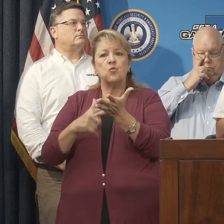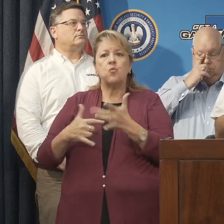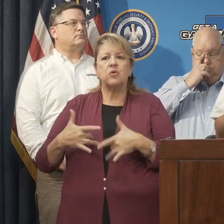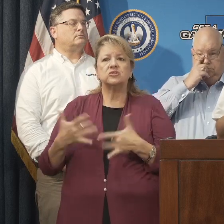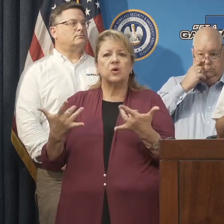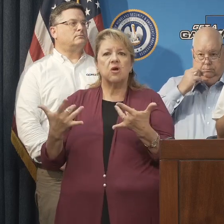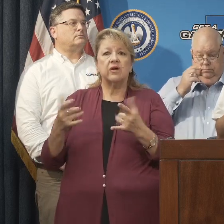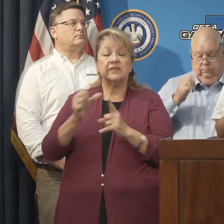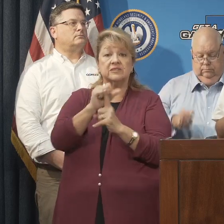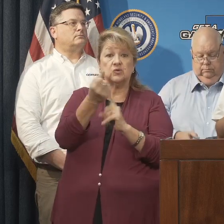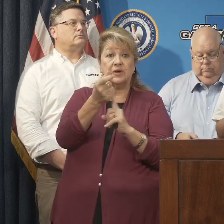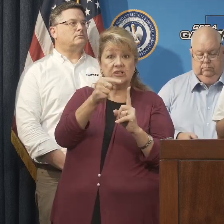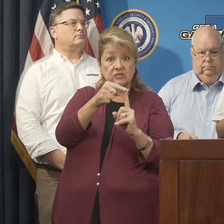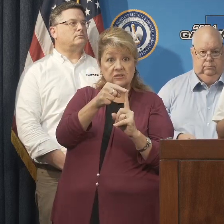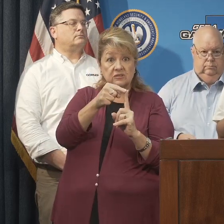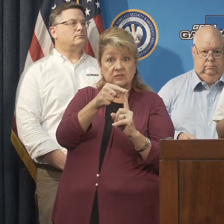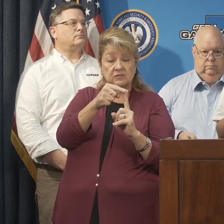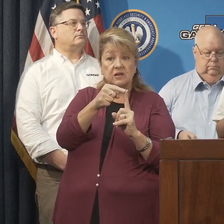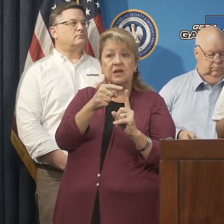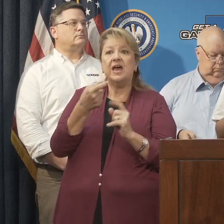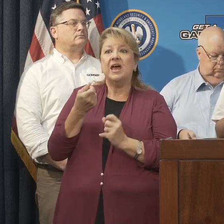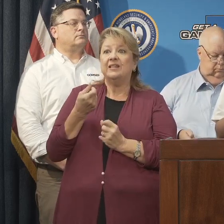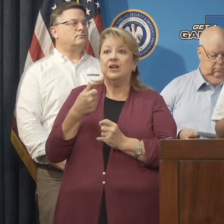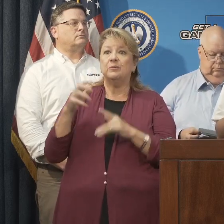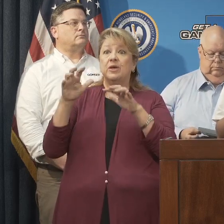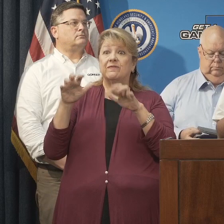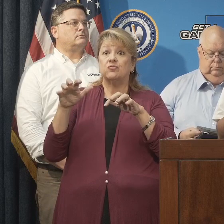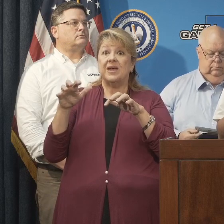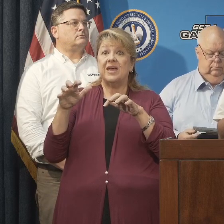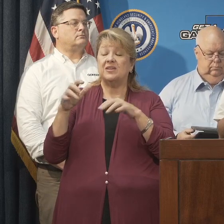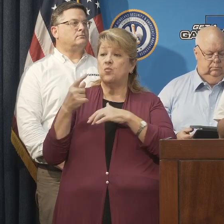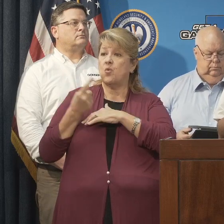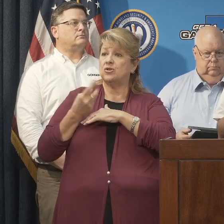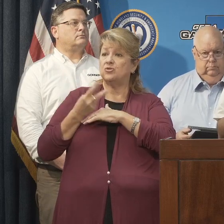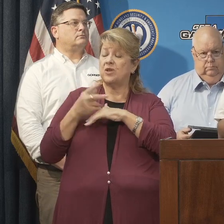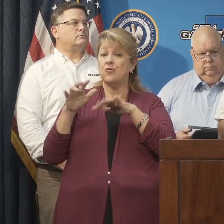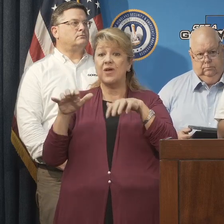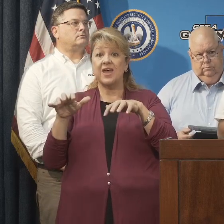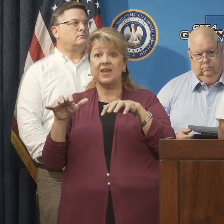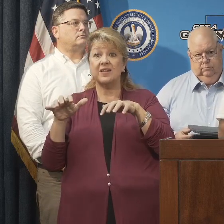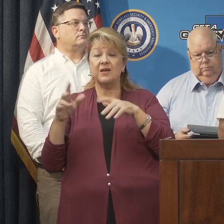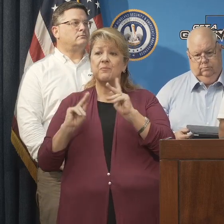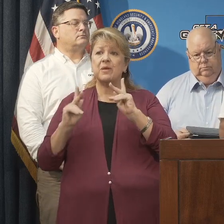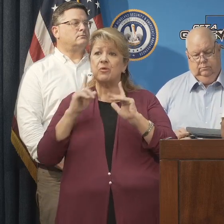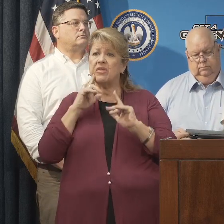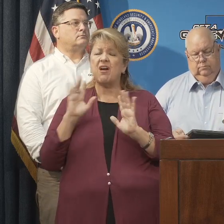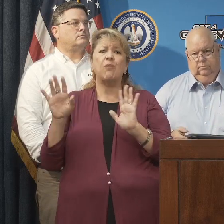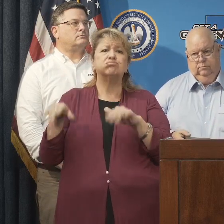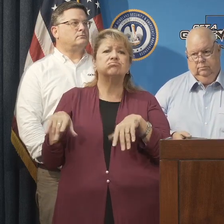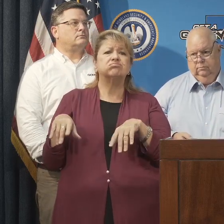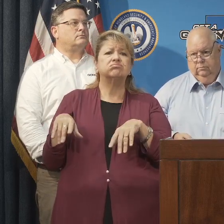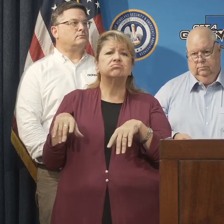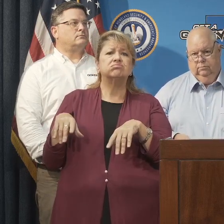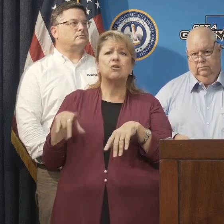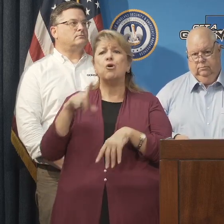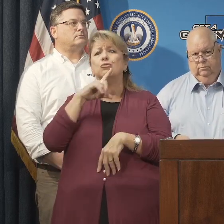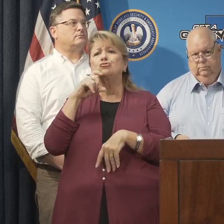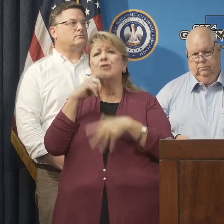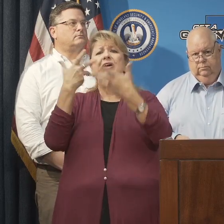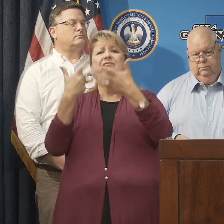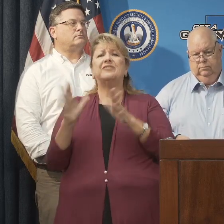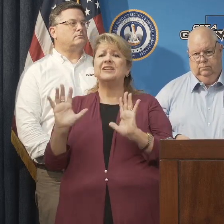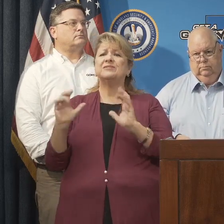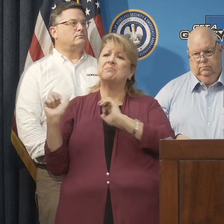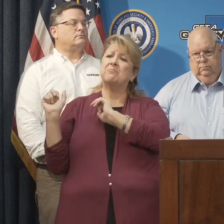But because there has been a little precipitation in the state over the last couple of days, there are many people who think that, well, the drought conditions are over, we